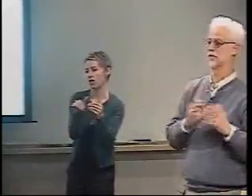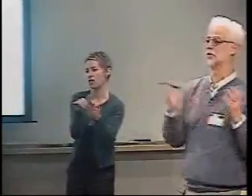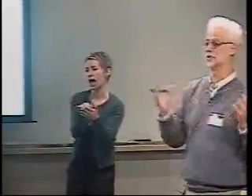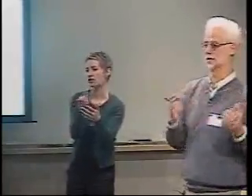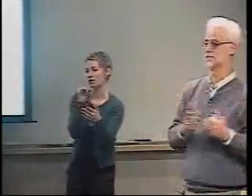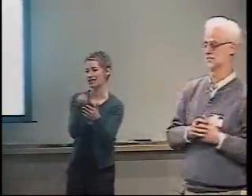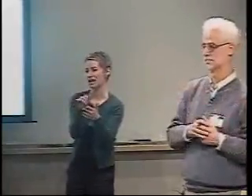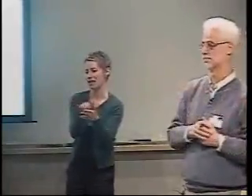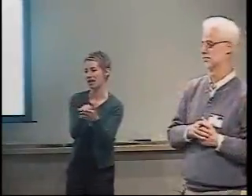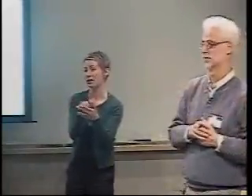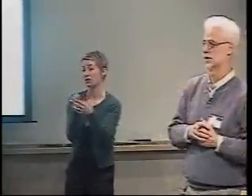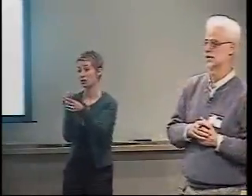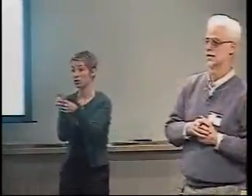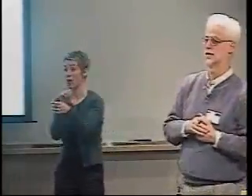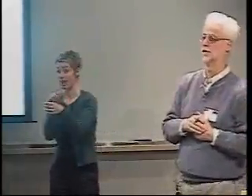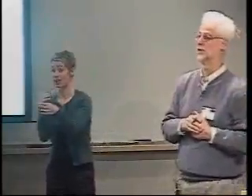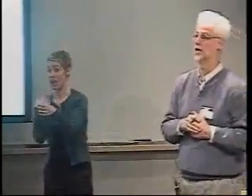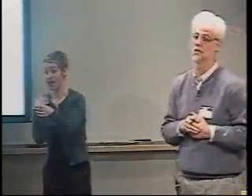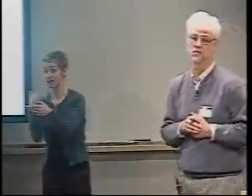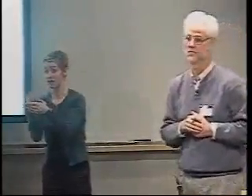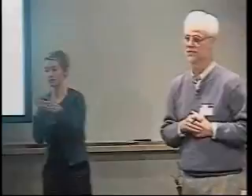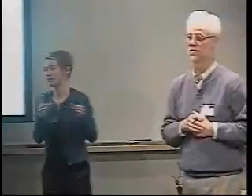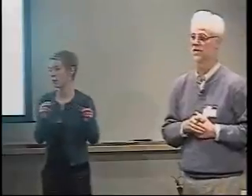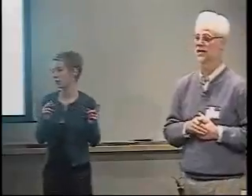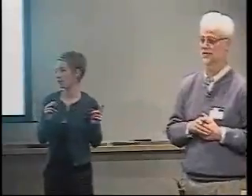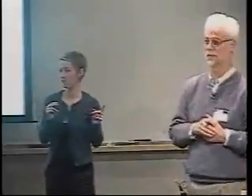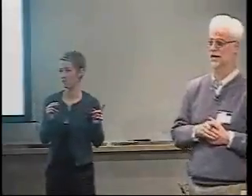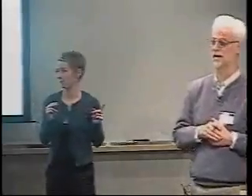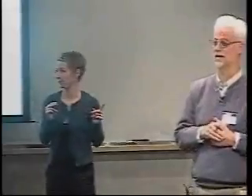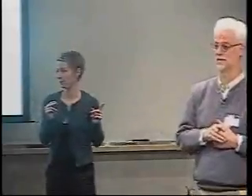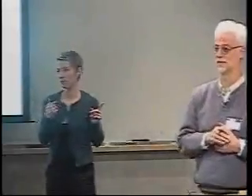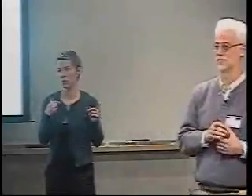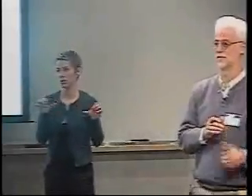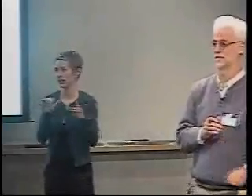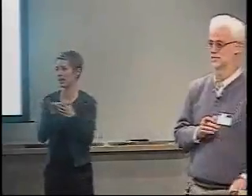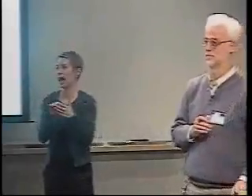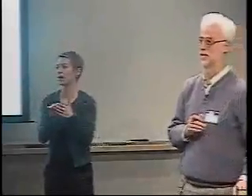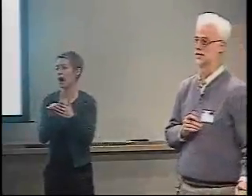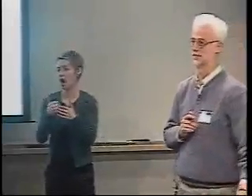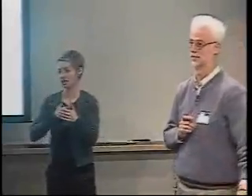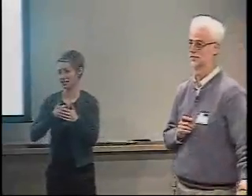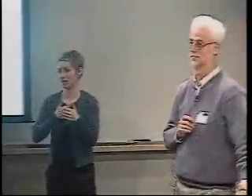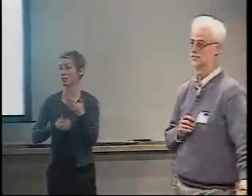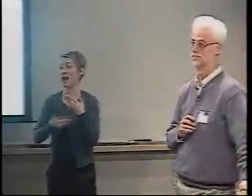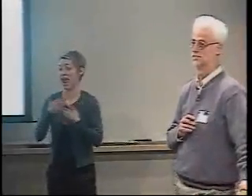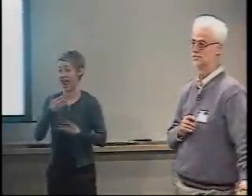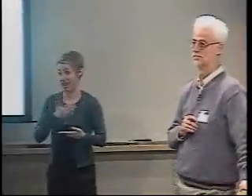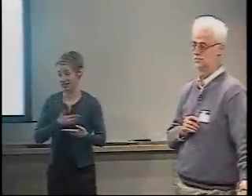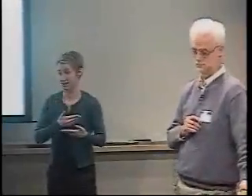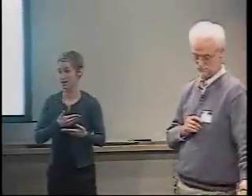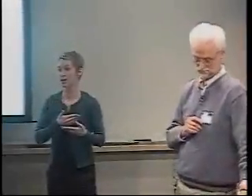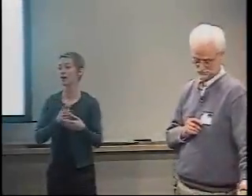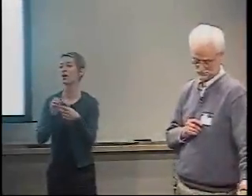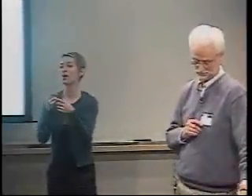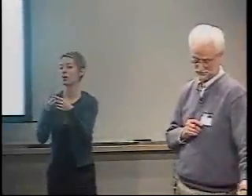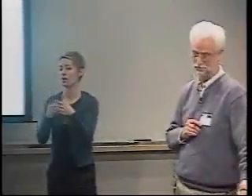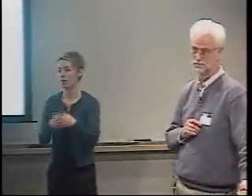to be able to use it. You actually had some actual. No, we don't. No, we did that by hand. By hand. Oh wow. Yeah. Oh.